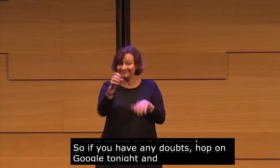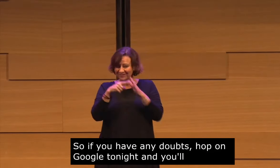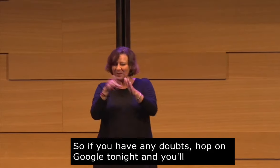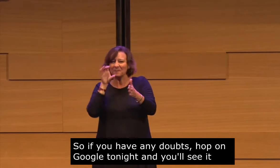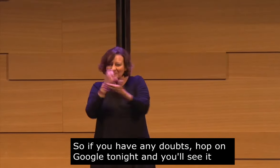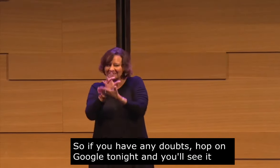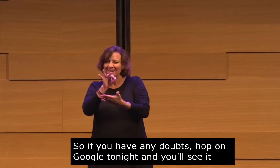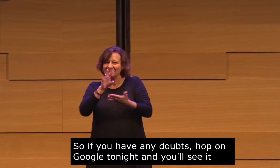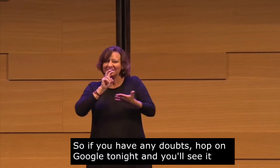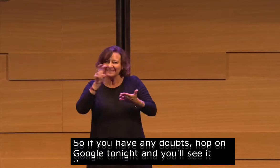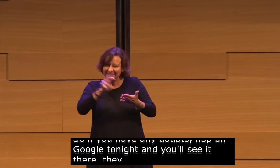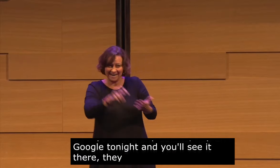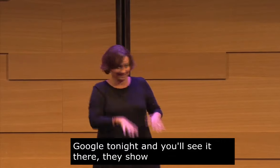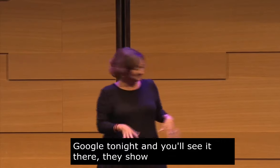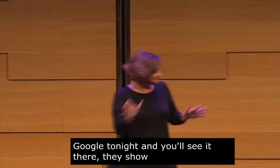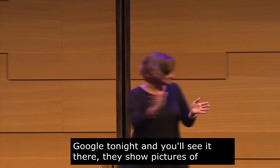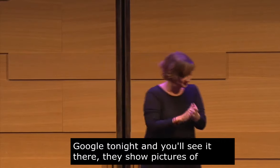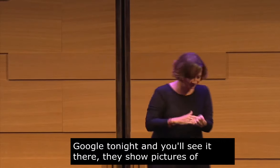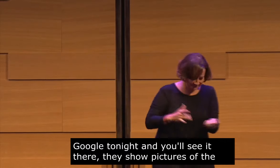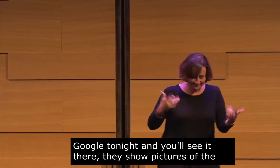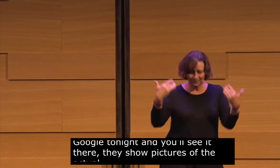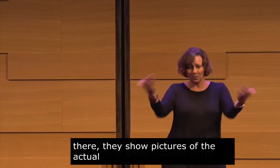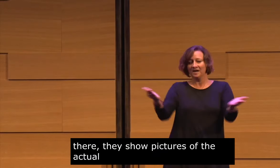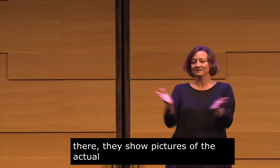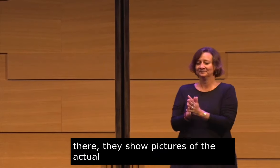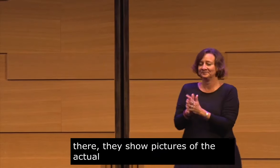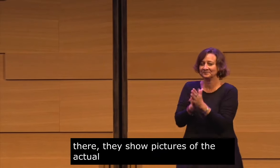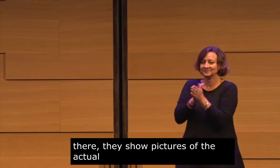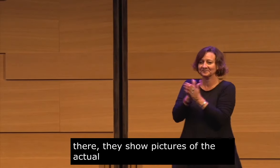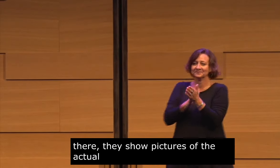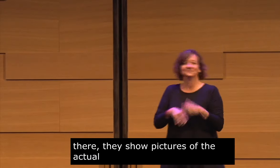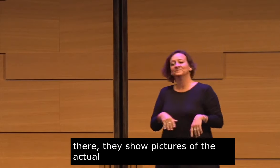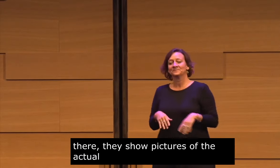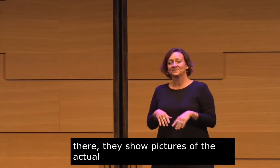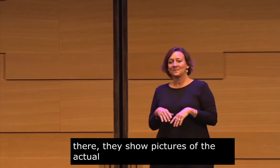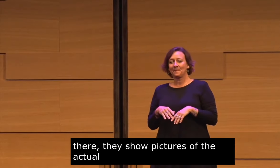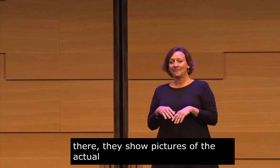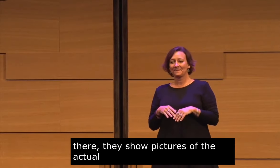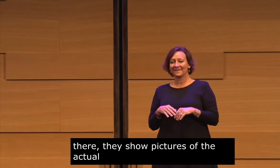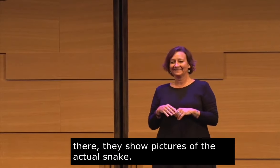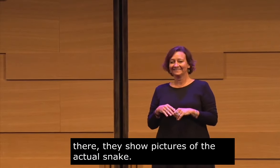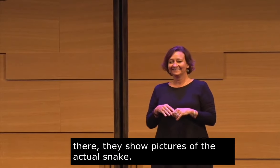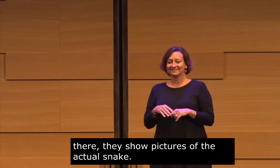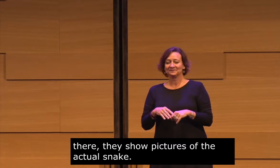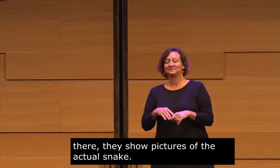Google tonight. You'll see it there. They show pictures of the actual snake. All right.